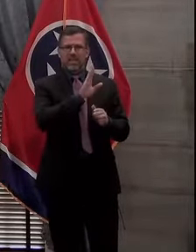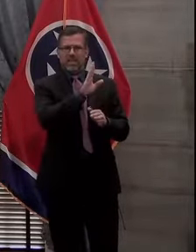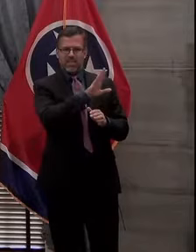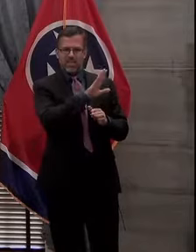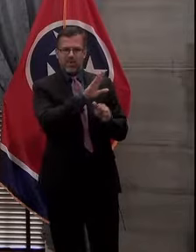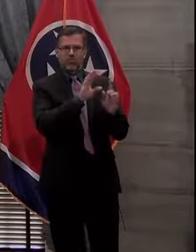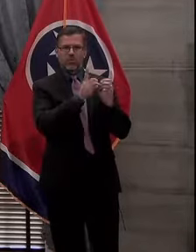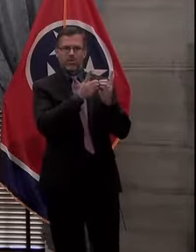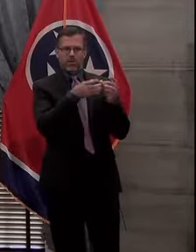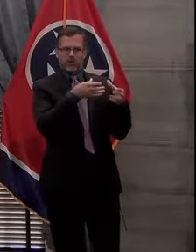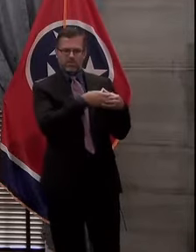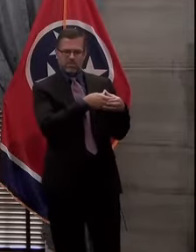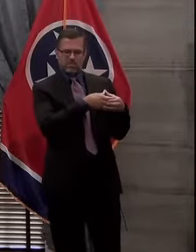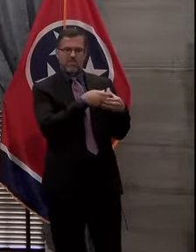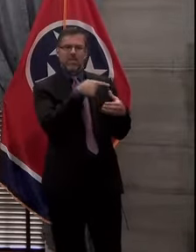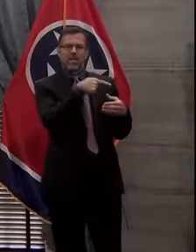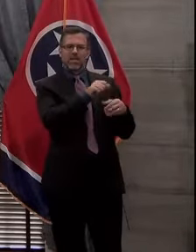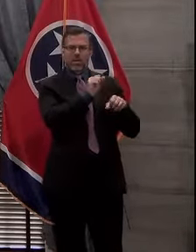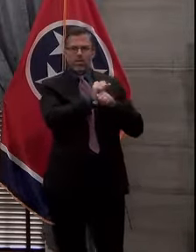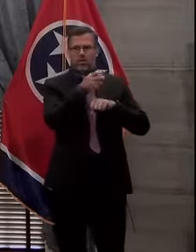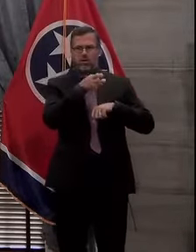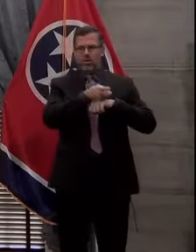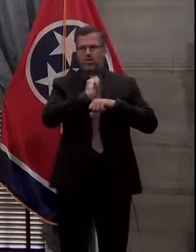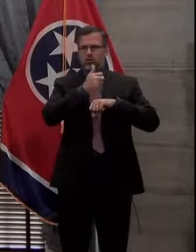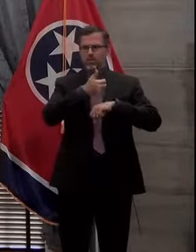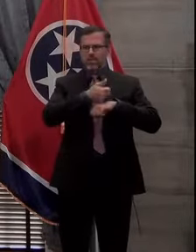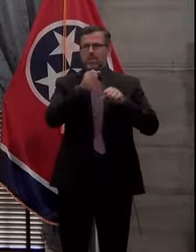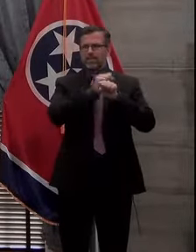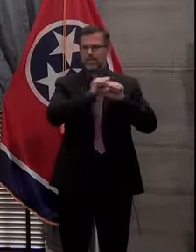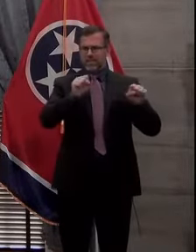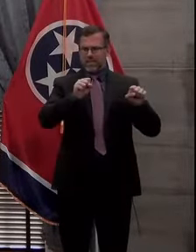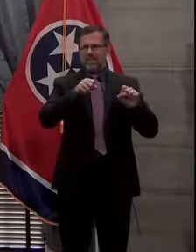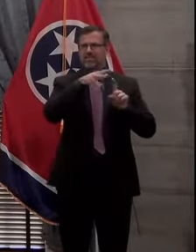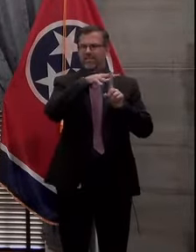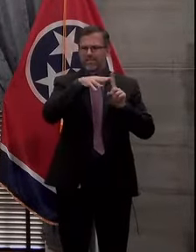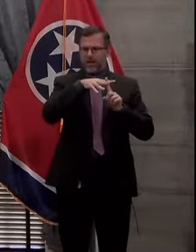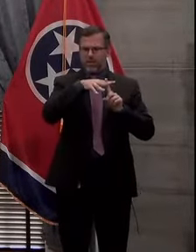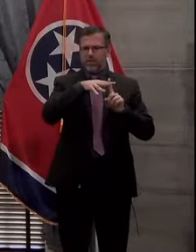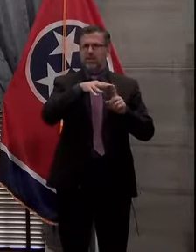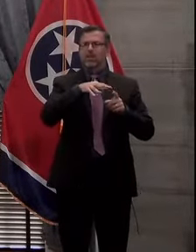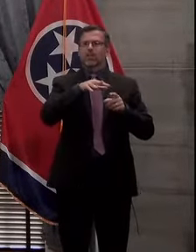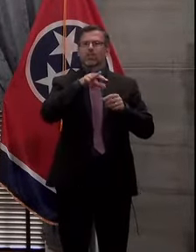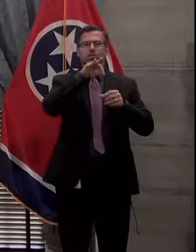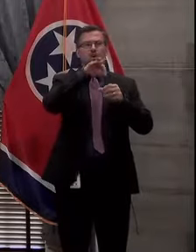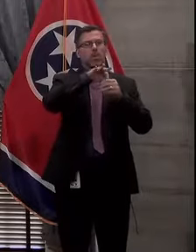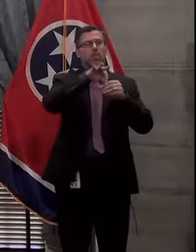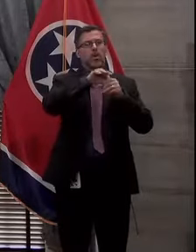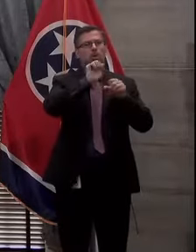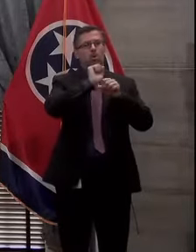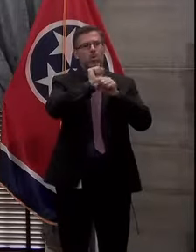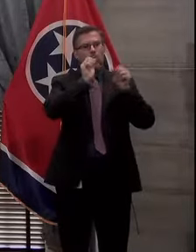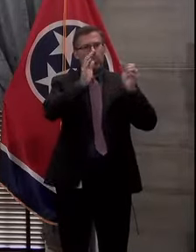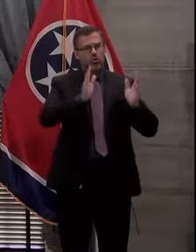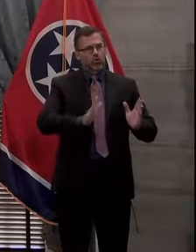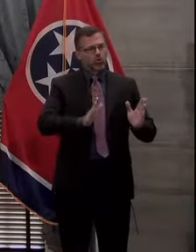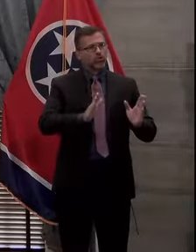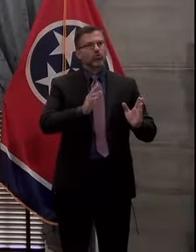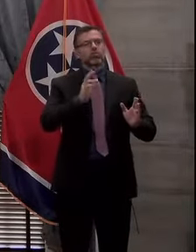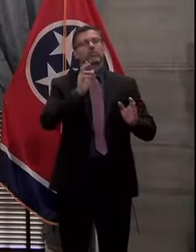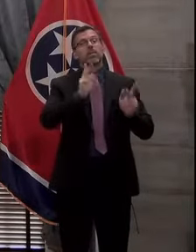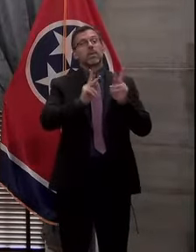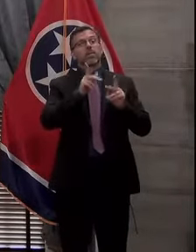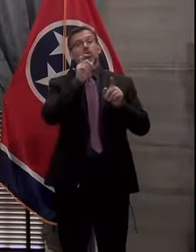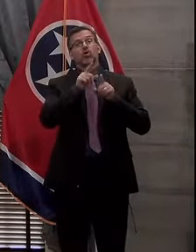that they worked really hard to create a safe environment so that poll workers, so that folks that go to the polls can do so